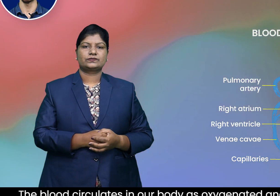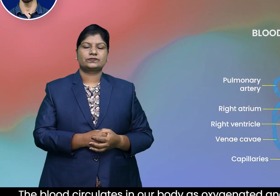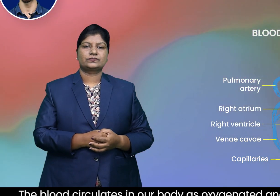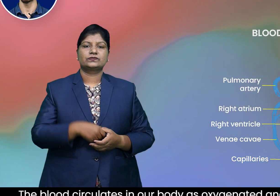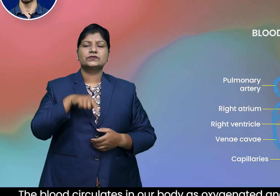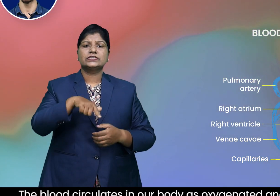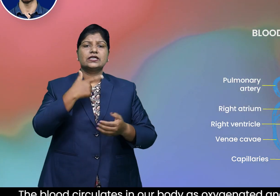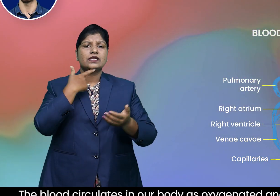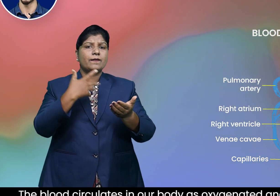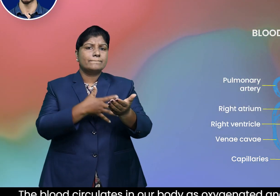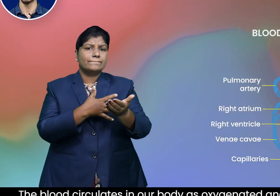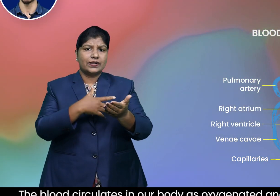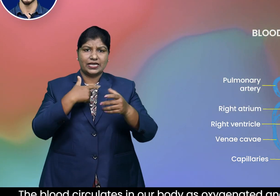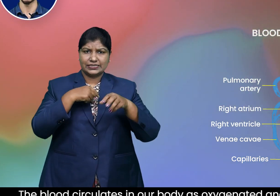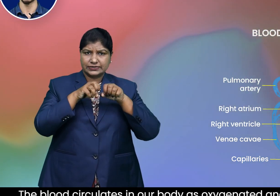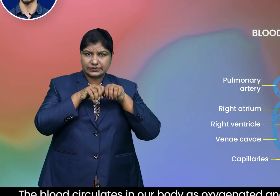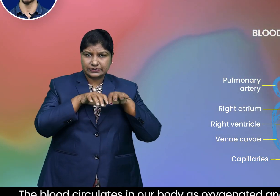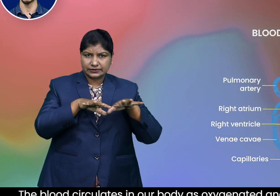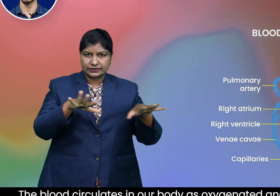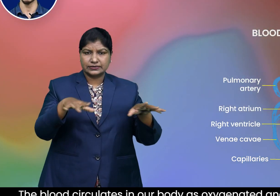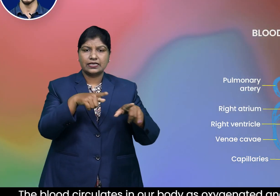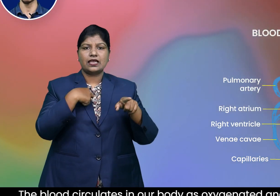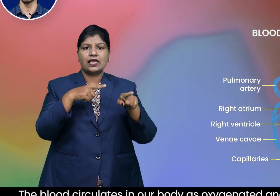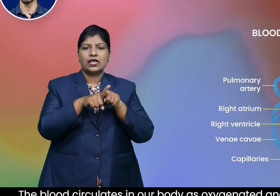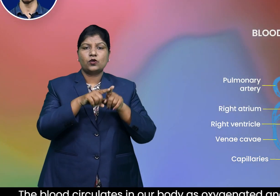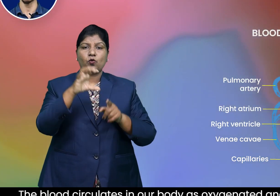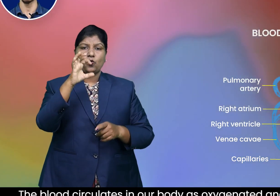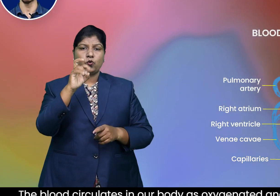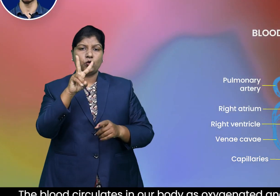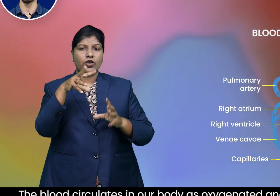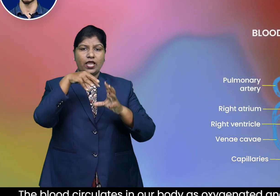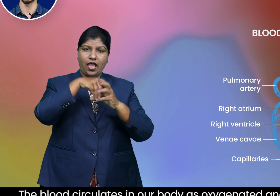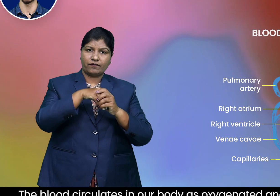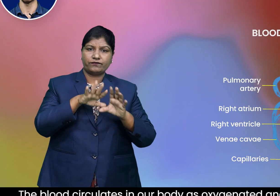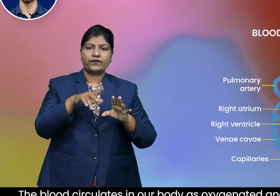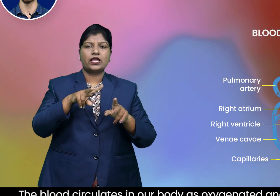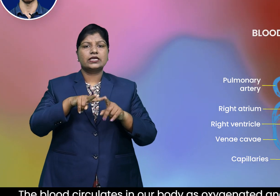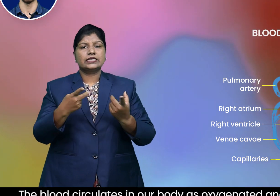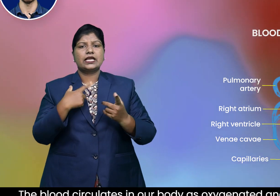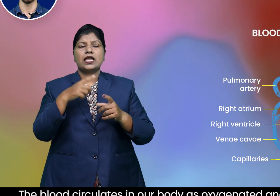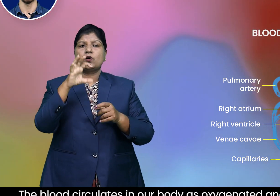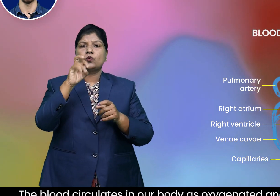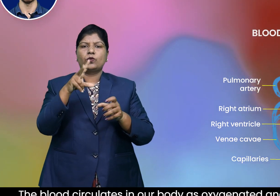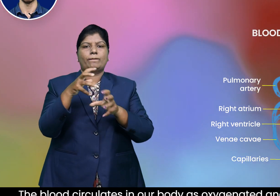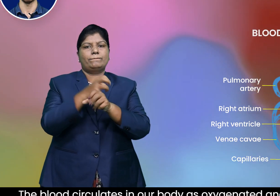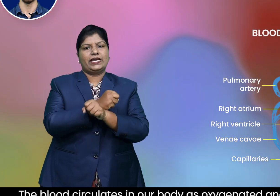The blood circulates in our body as oxygenated and deoxygenated blood.